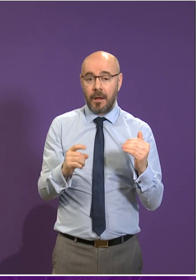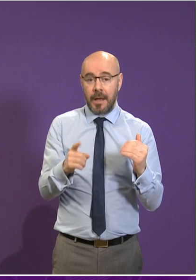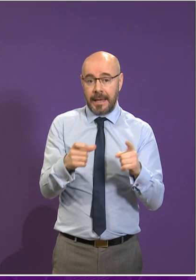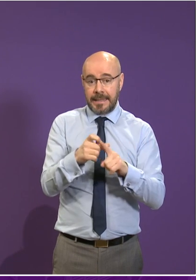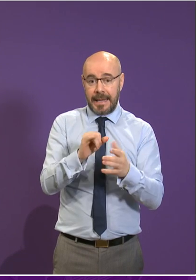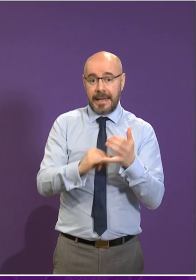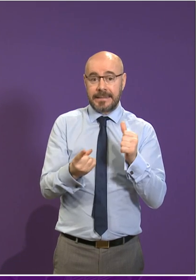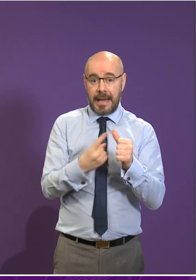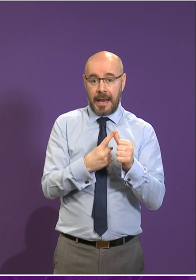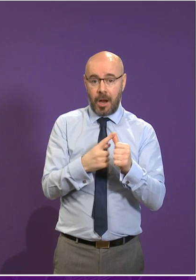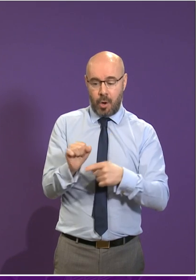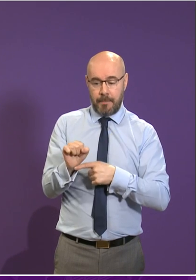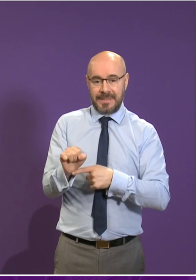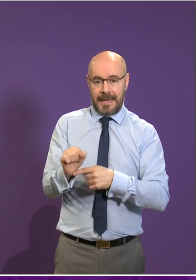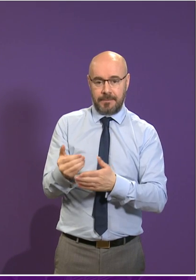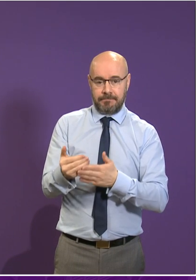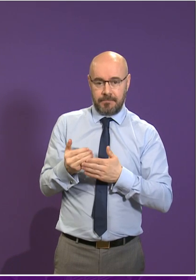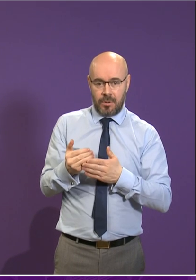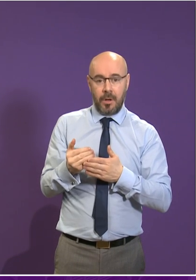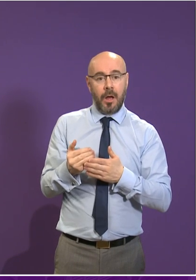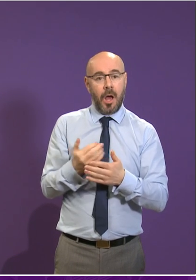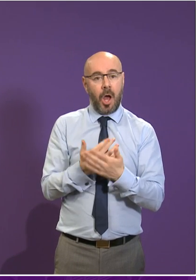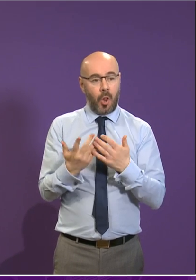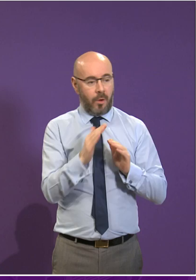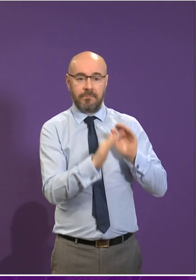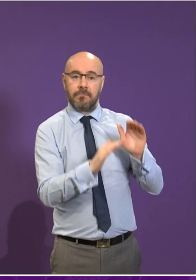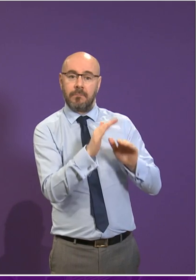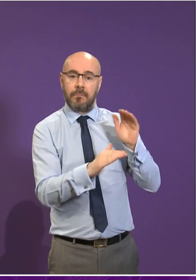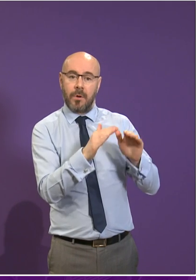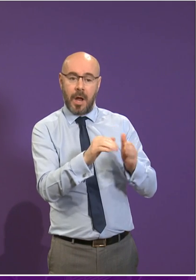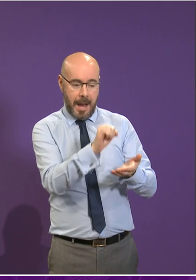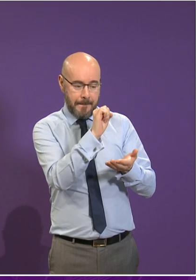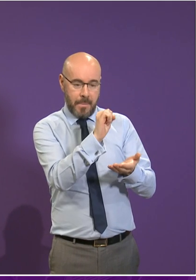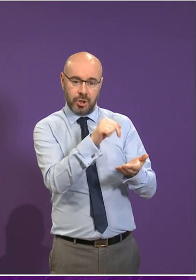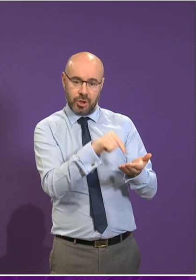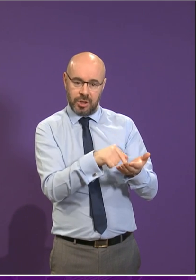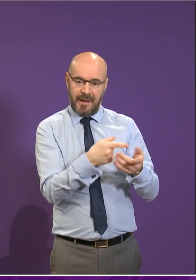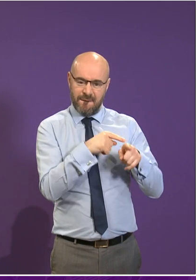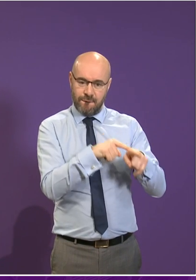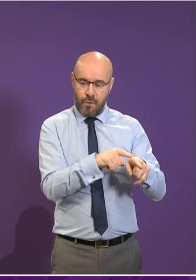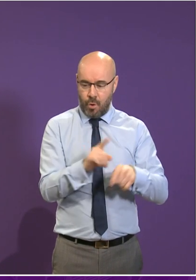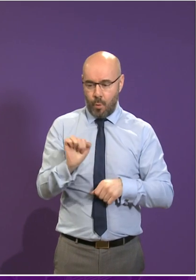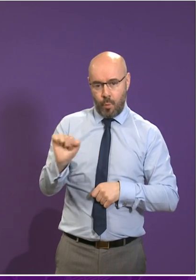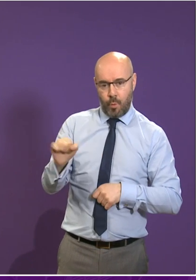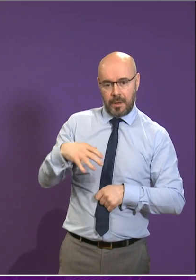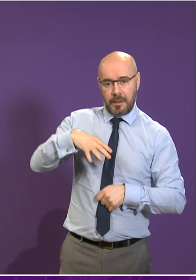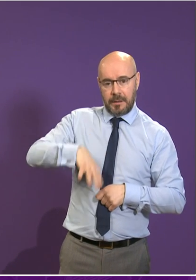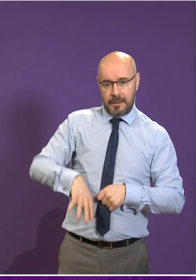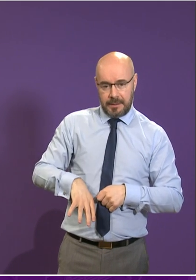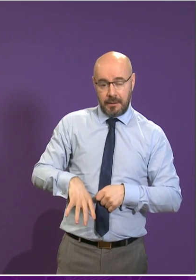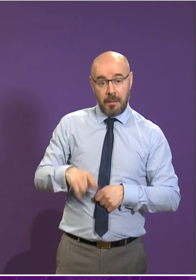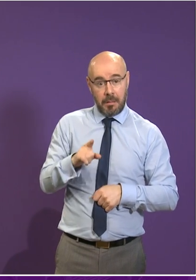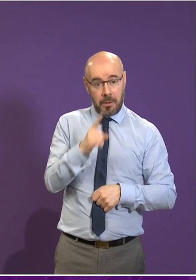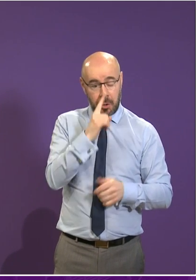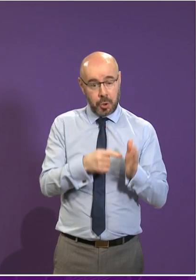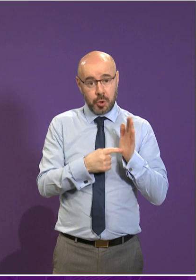been protected and continues to be demand-led, meaning that the budget is determined purely by student need. This is all positive and indicates that our